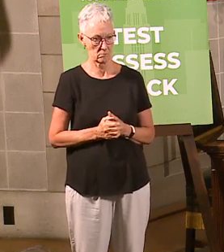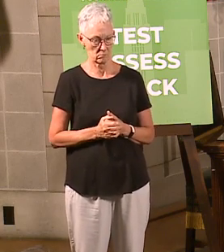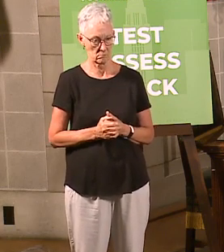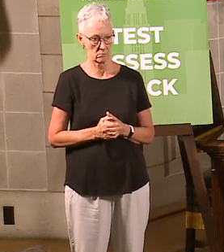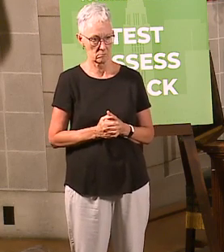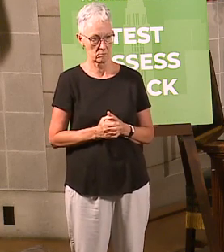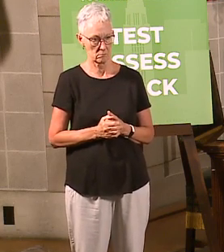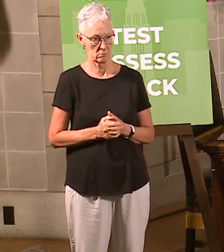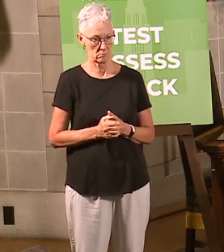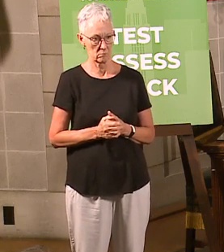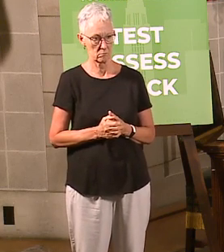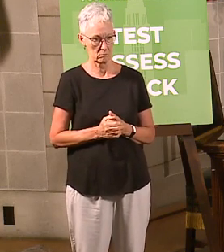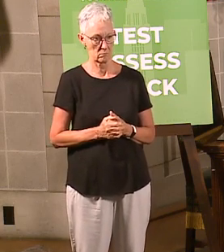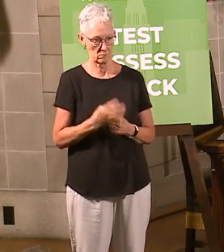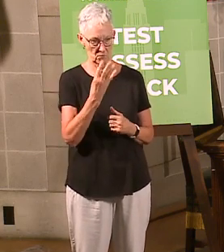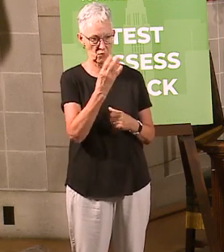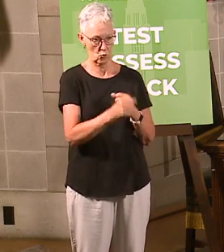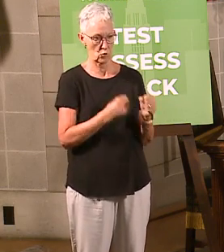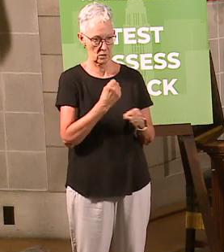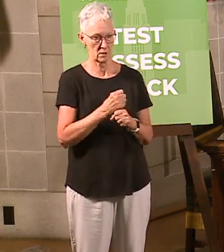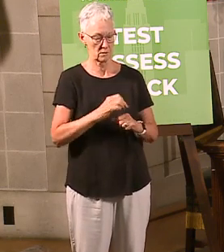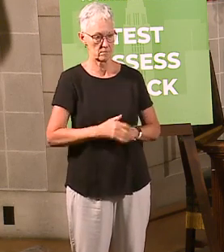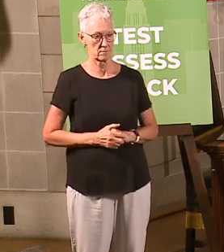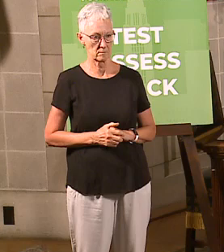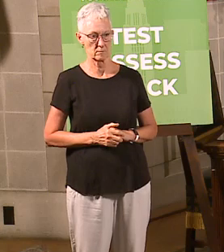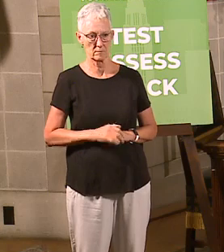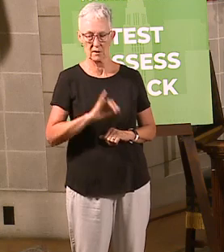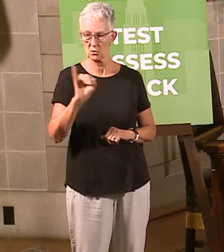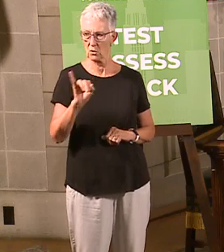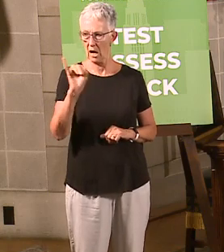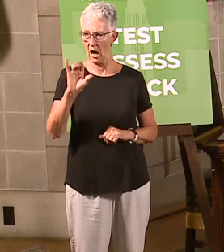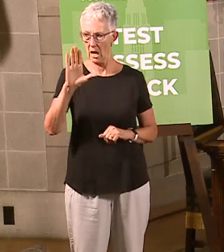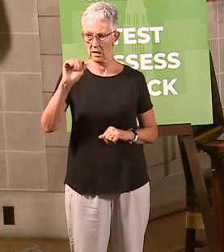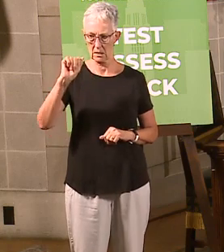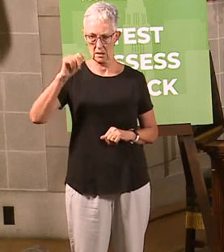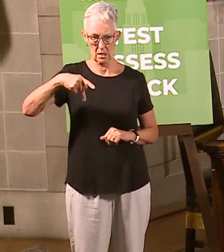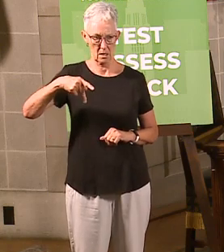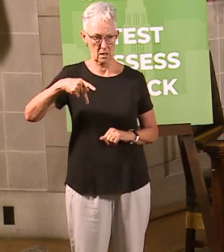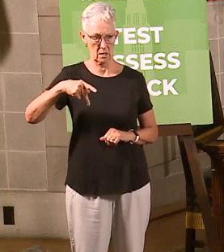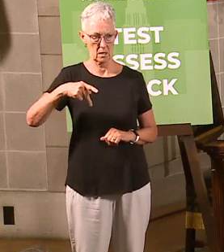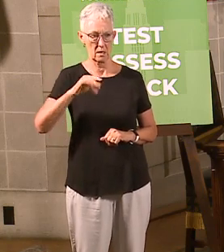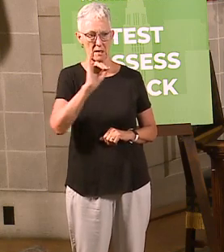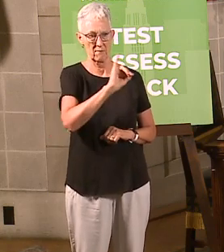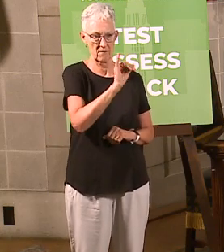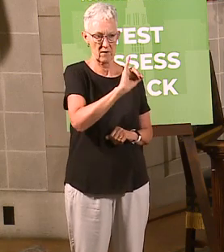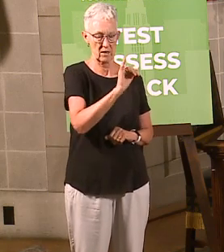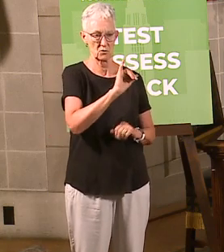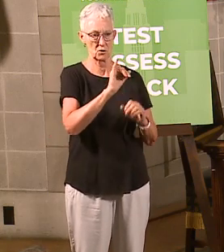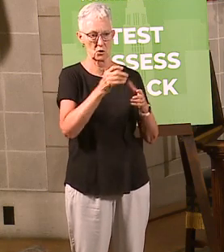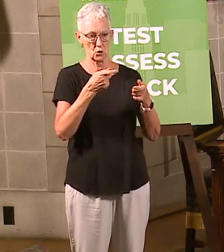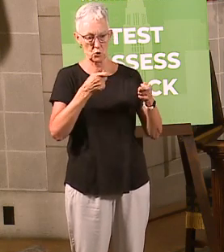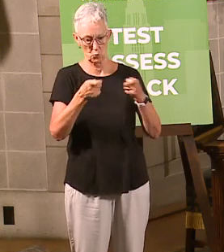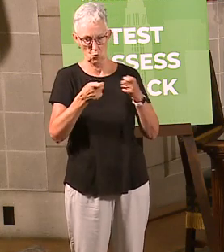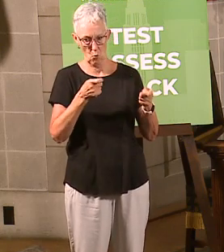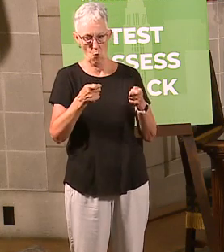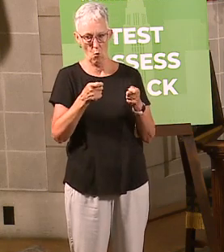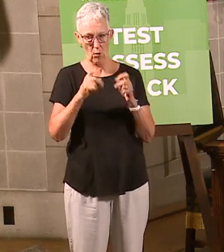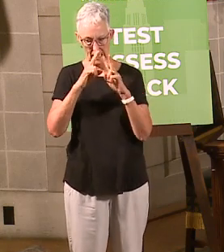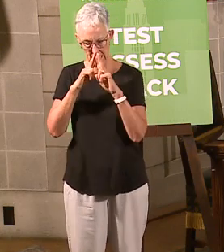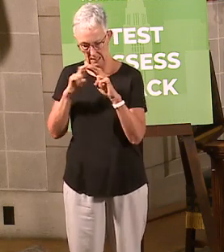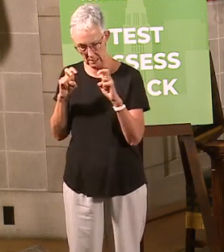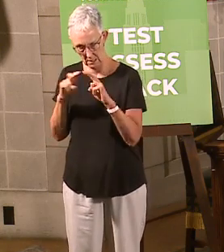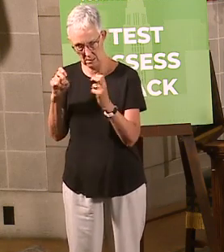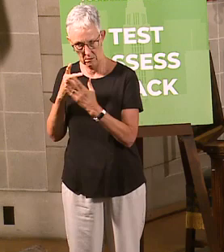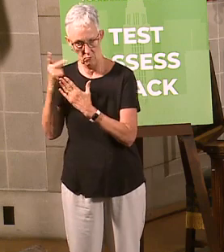years. Huh? 4 years. Oh, 4 years he's been here. So the ICAP program, or the Infection Control Assessment and Promotion Program, is a program